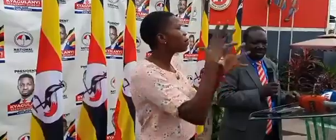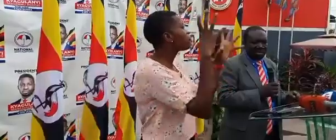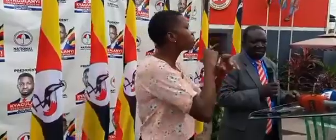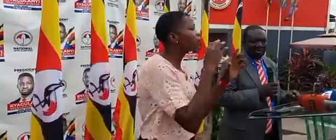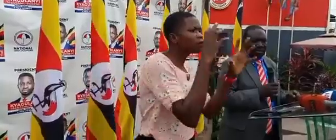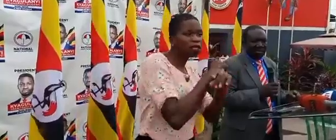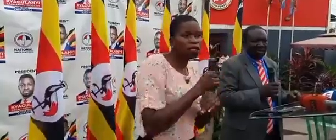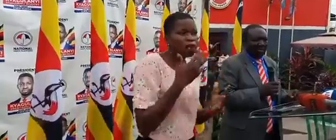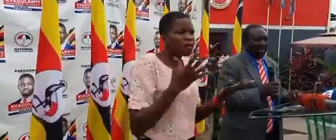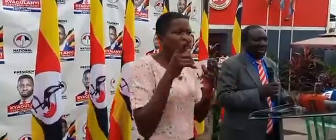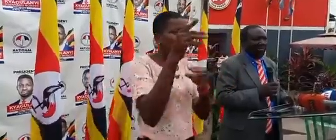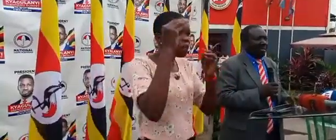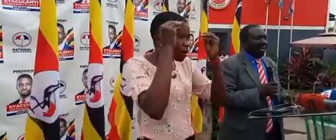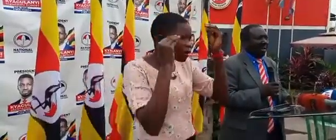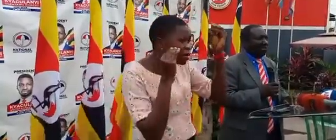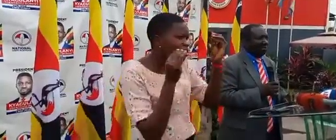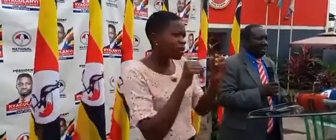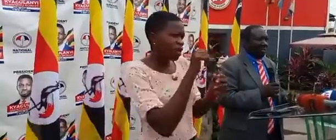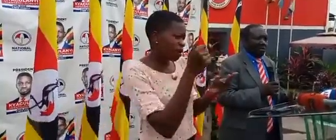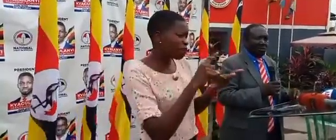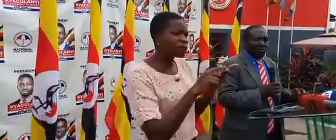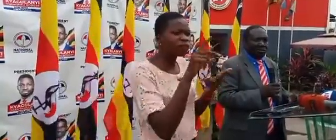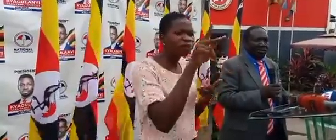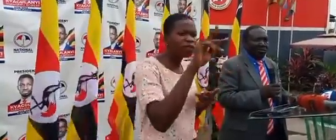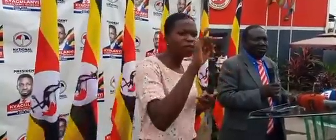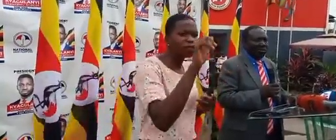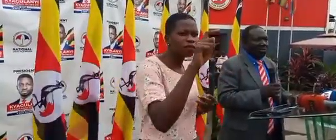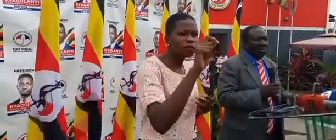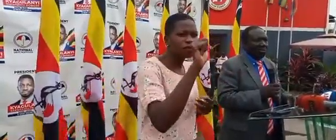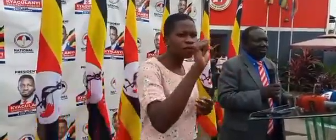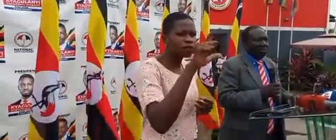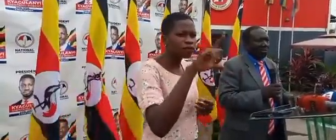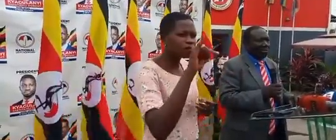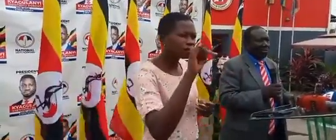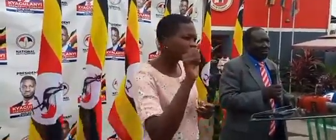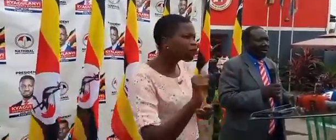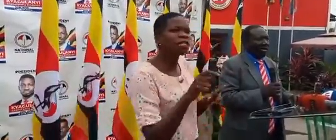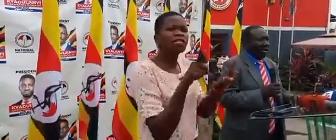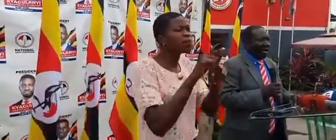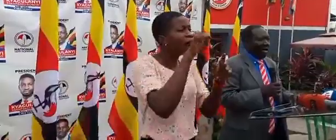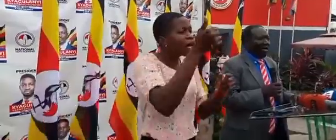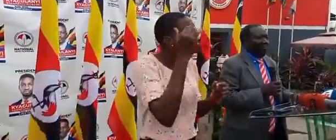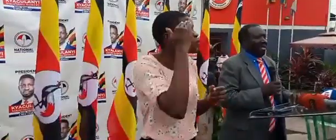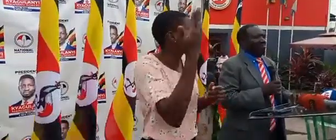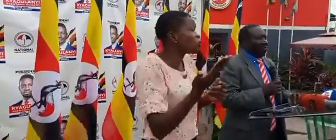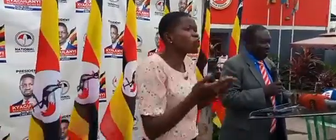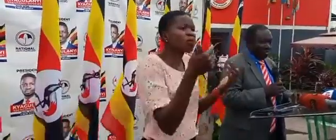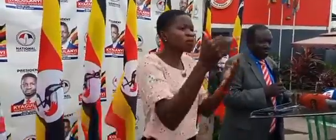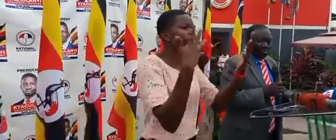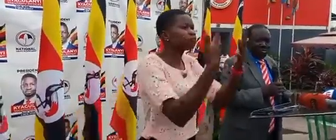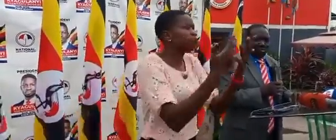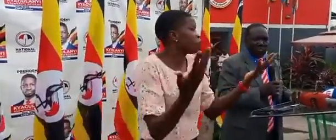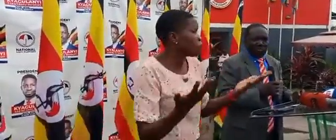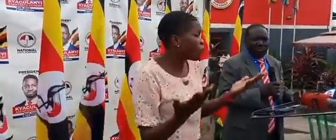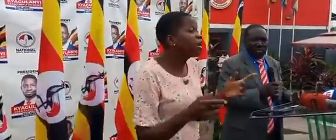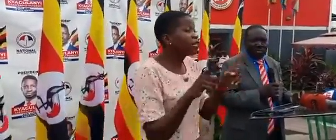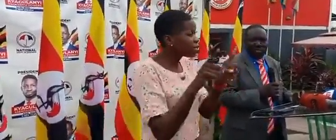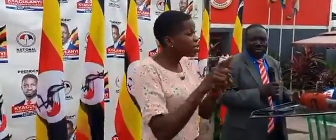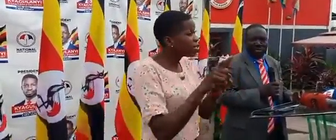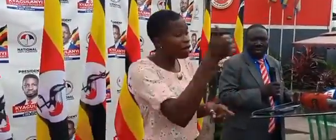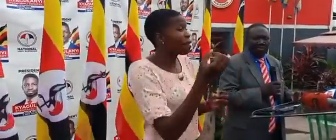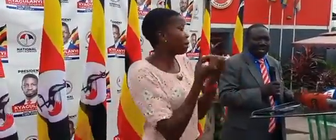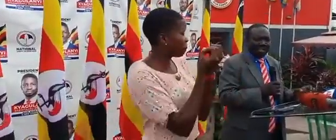maybe Makindye, but there are many out there we don't know where they are, and many more continue to